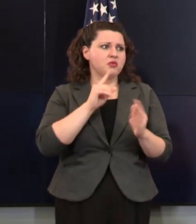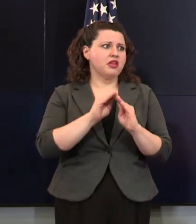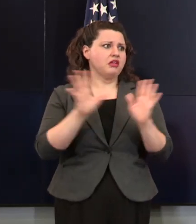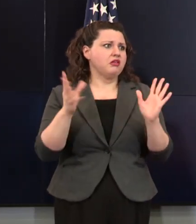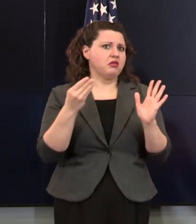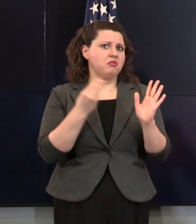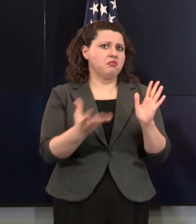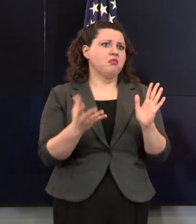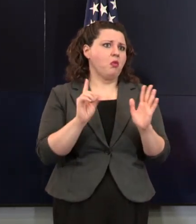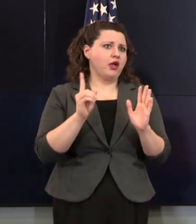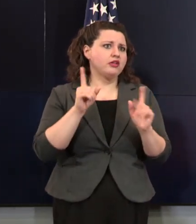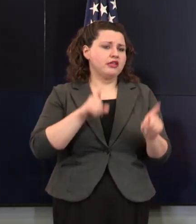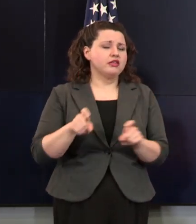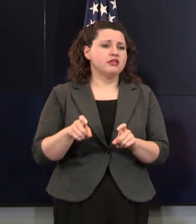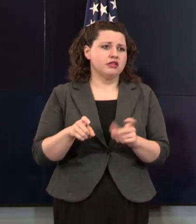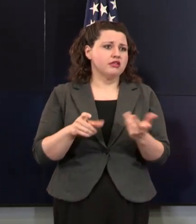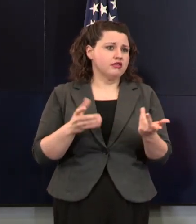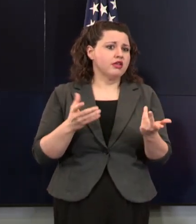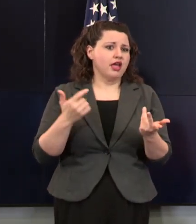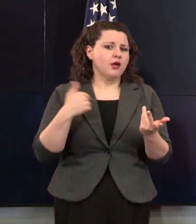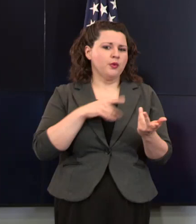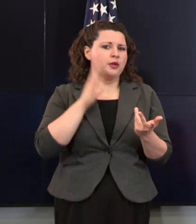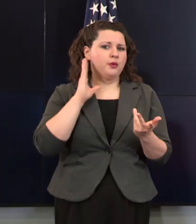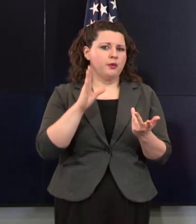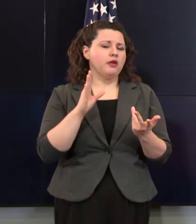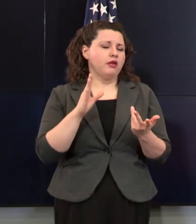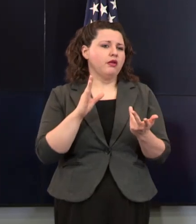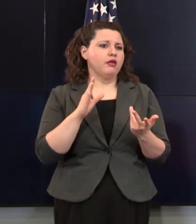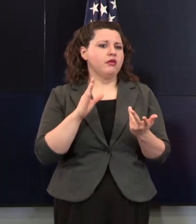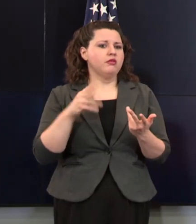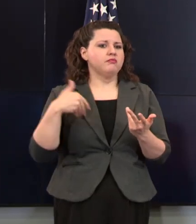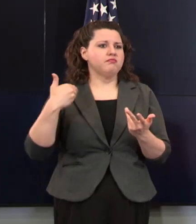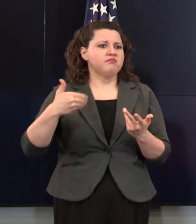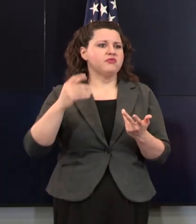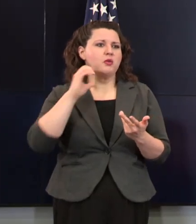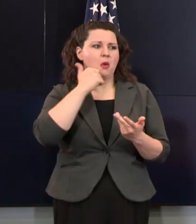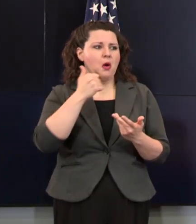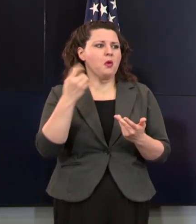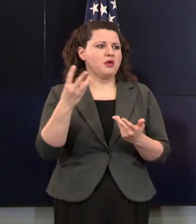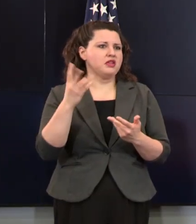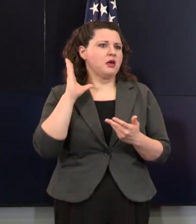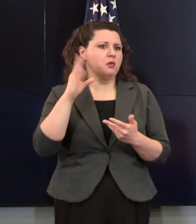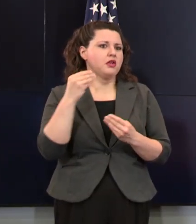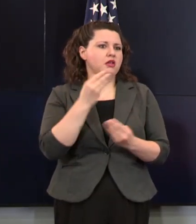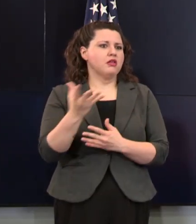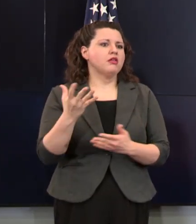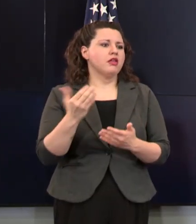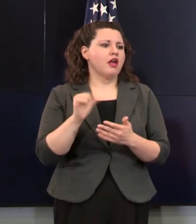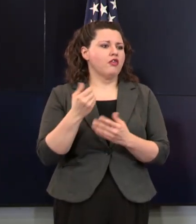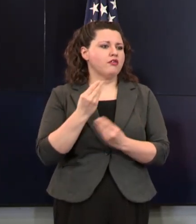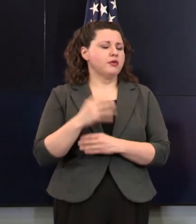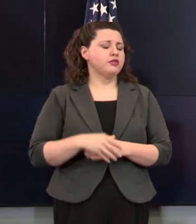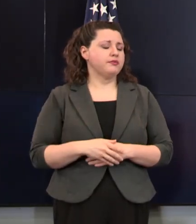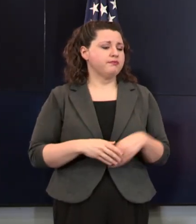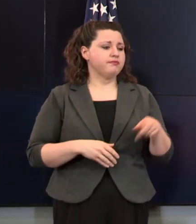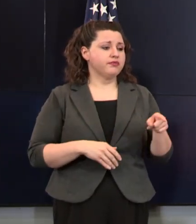about that. And as Sarah indicated, we'll be addressing the other in the next day or two. We've got time for 2 more questions. Nicole, KCRG.